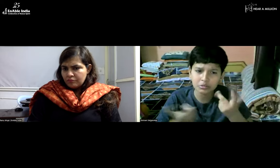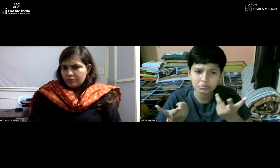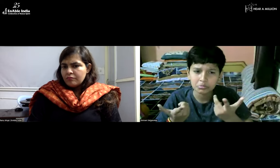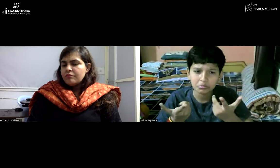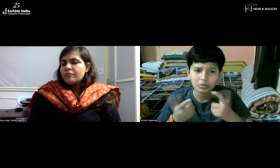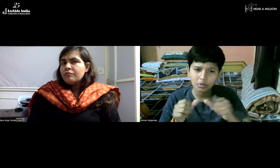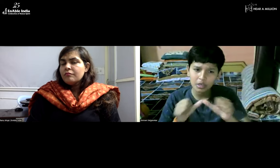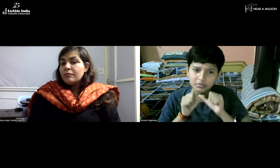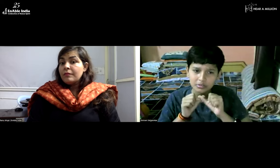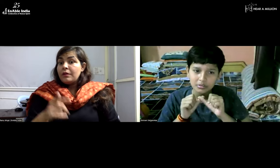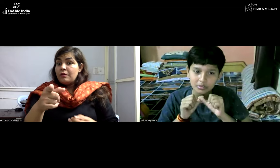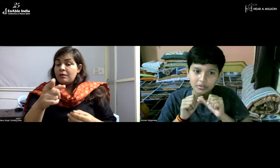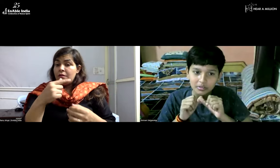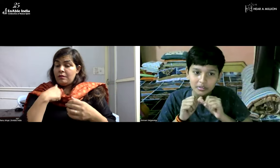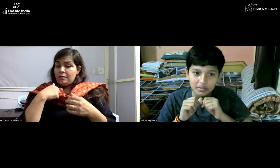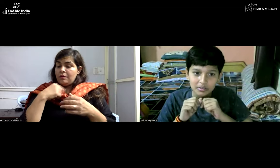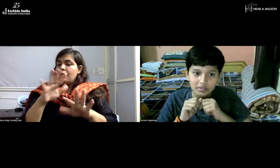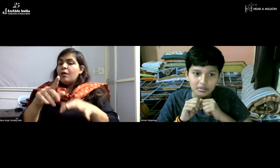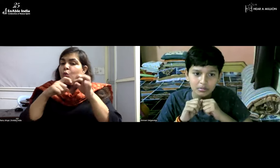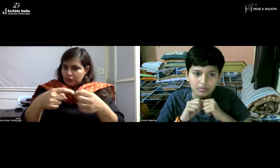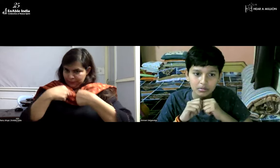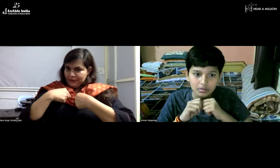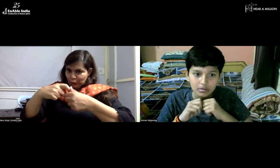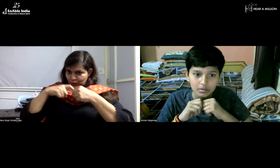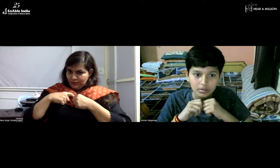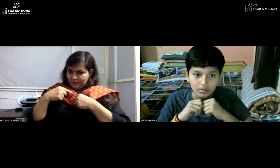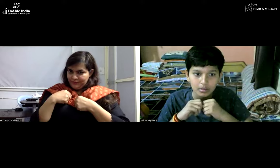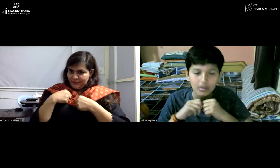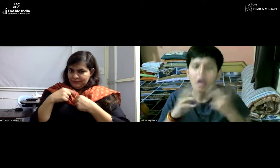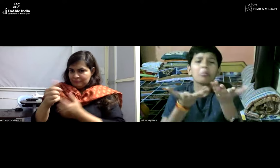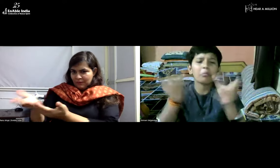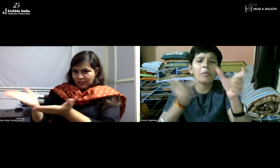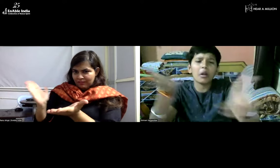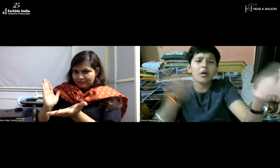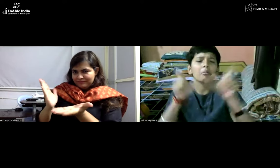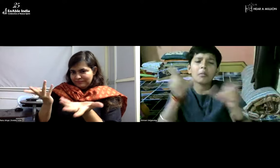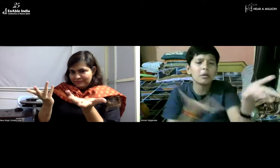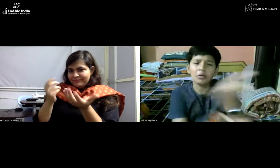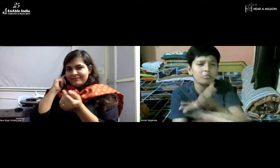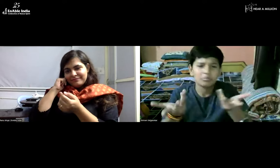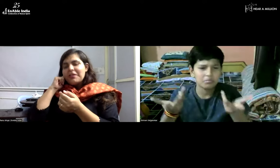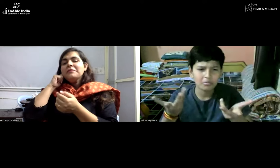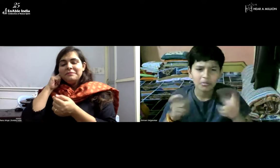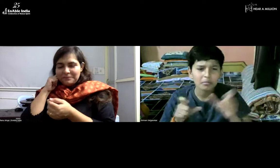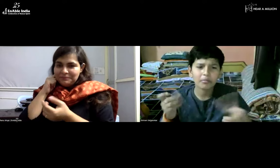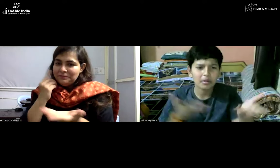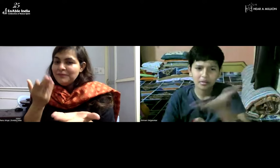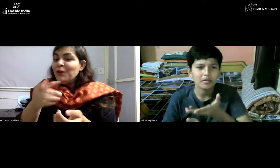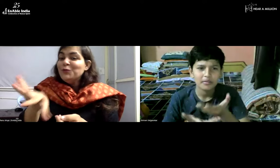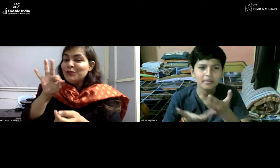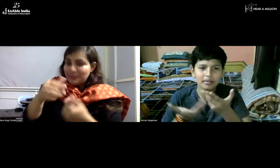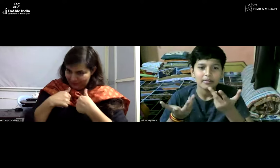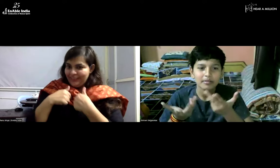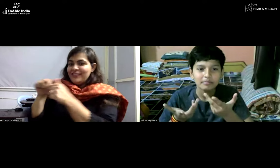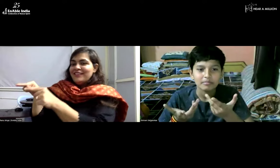a way in the way that they understand and explain to them in that way. Do not isolate yourself. Do not think that I am alone. They are always having fun,